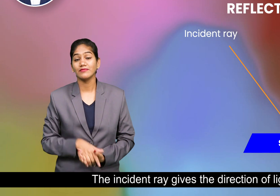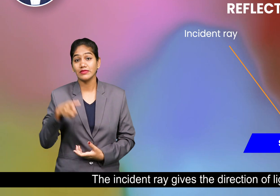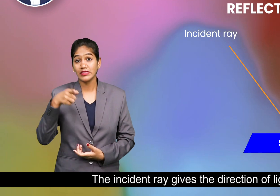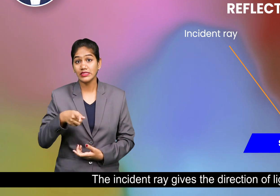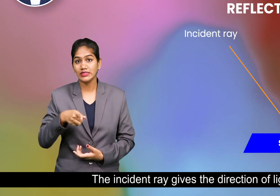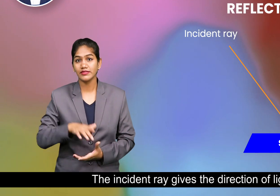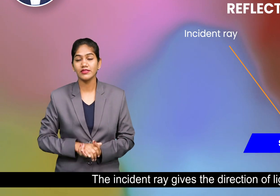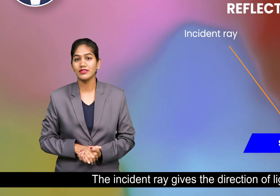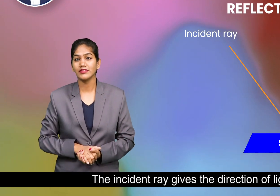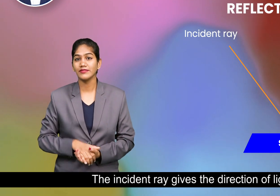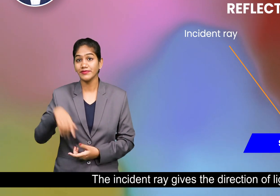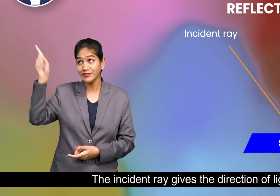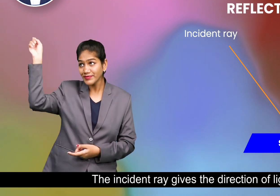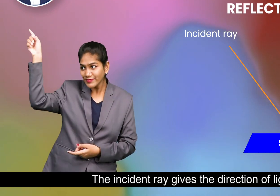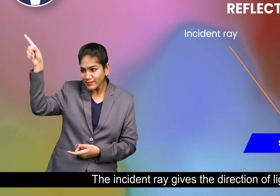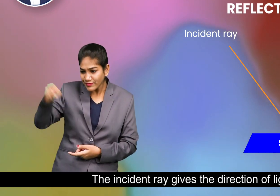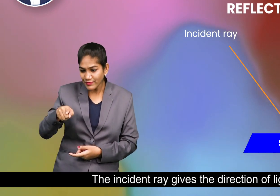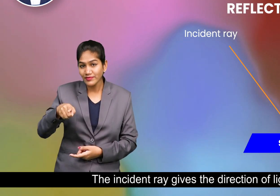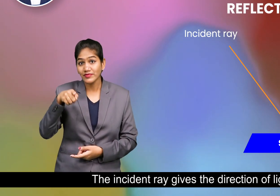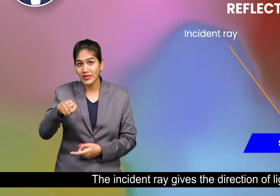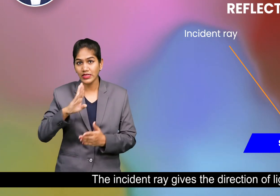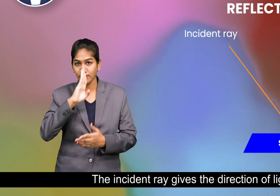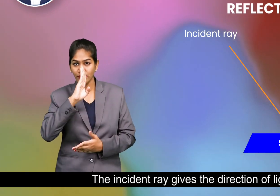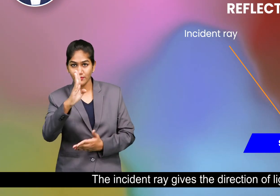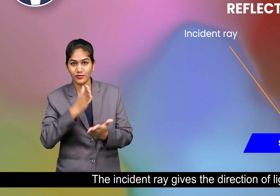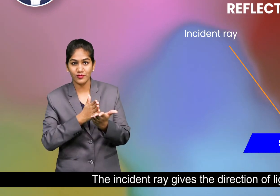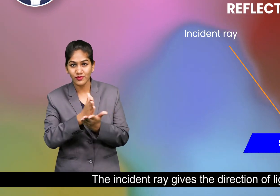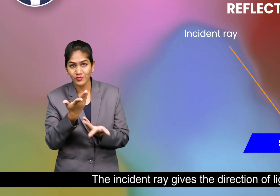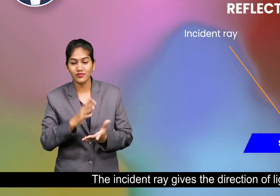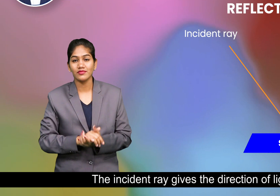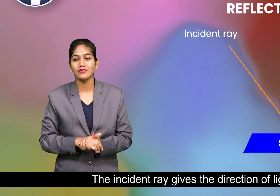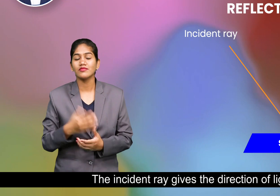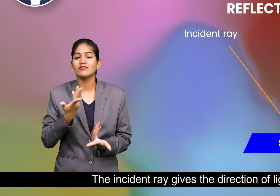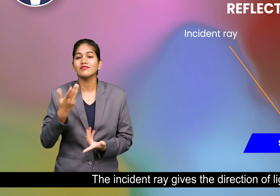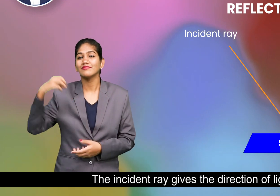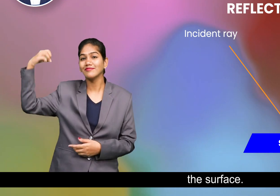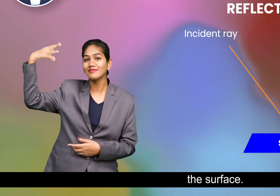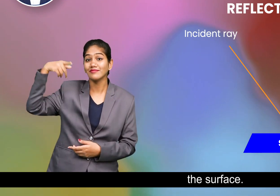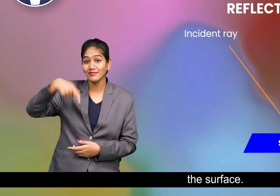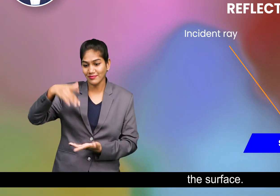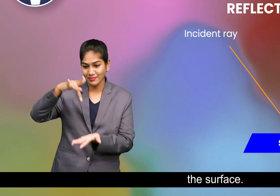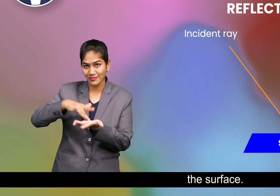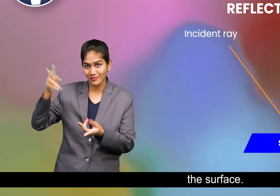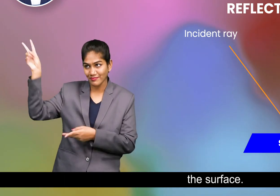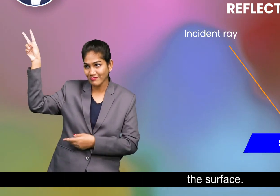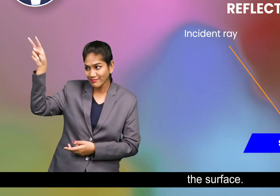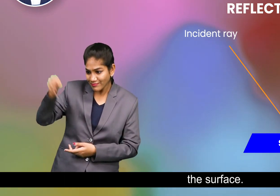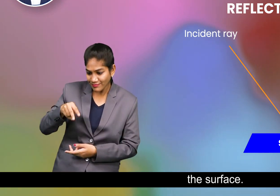The incident ray gives the direction of light falling on the